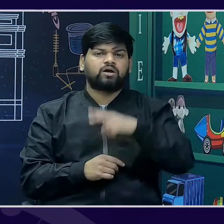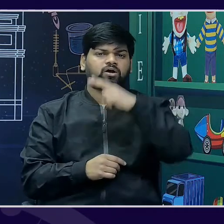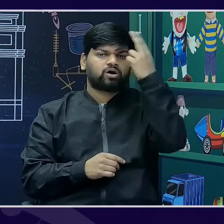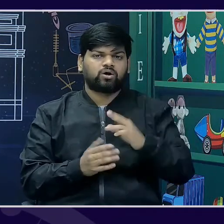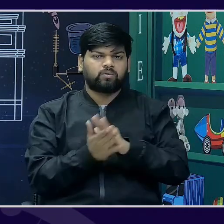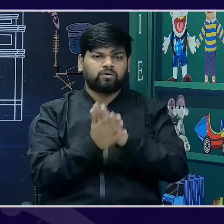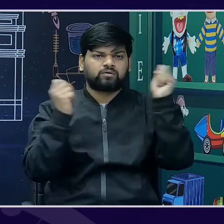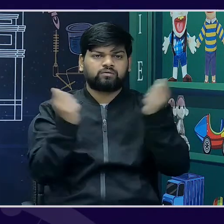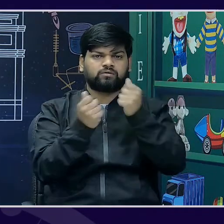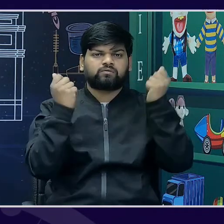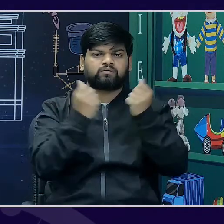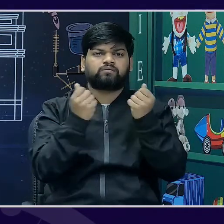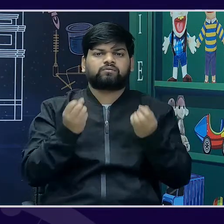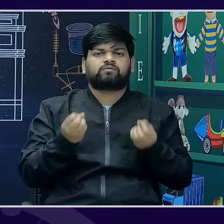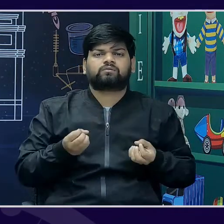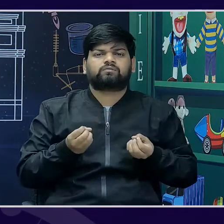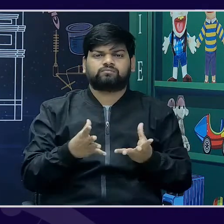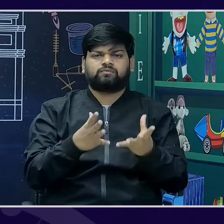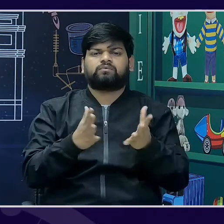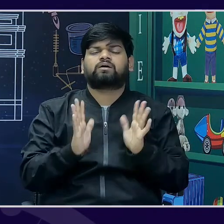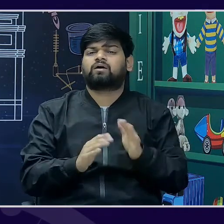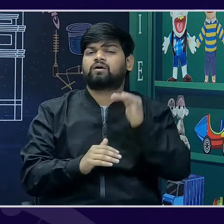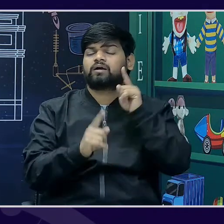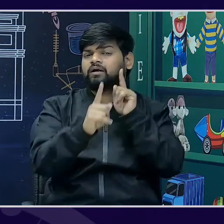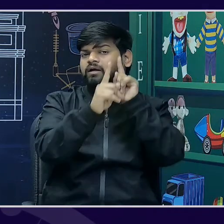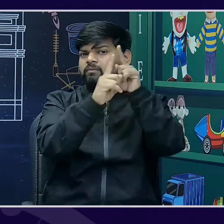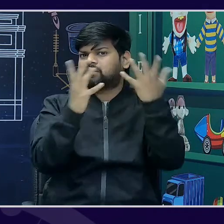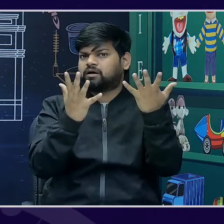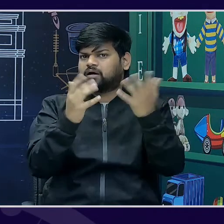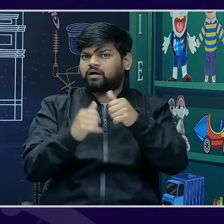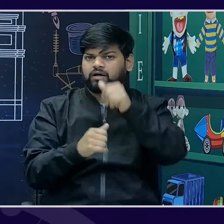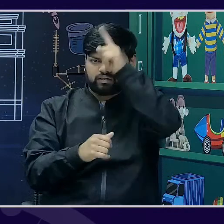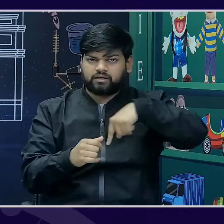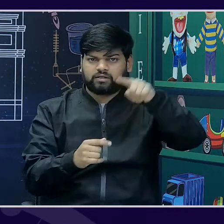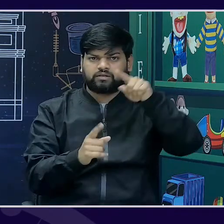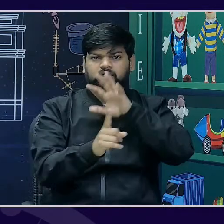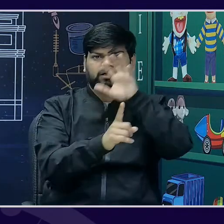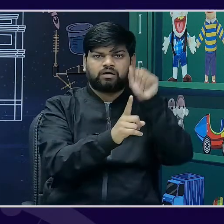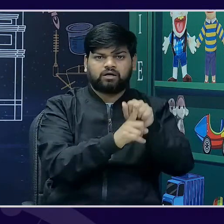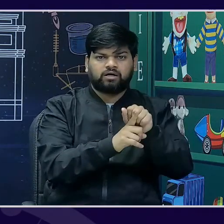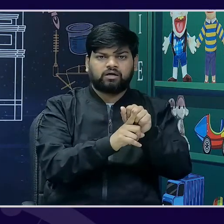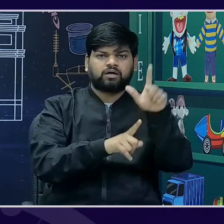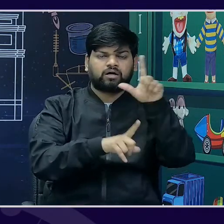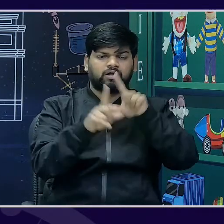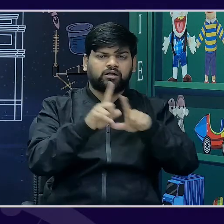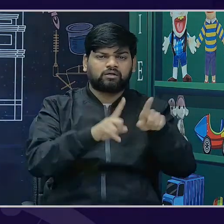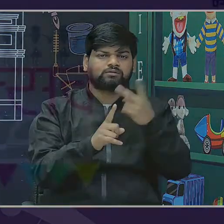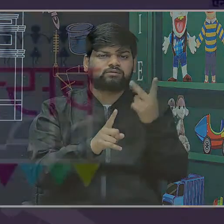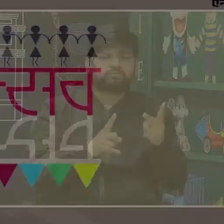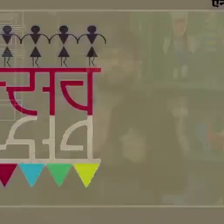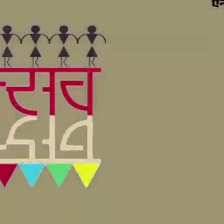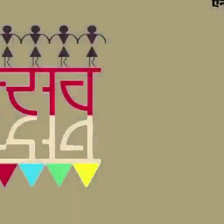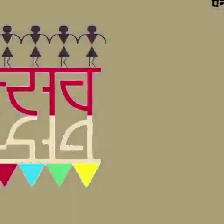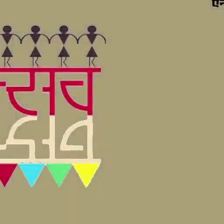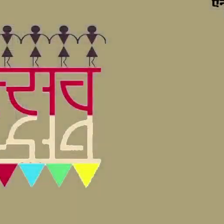showcase the artistic talents of students. So let's watch a few glimpses of Kala Utsav.